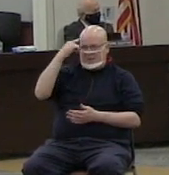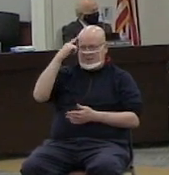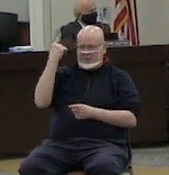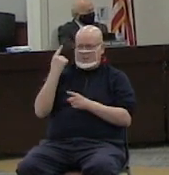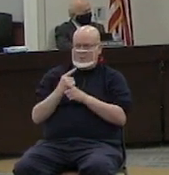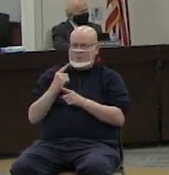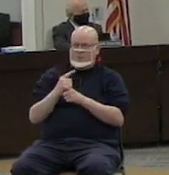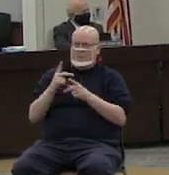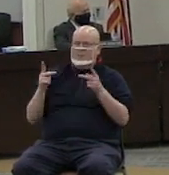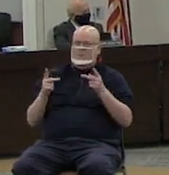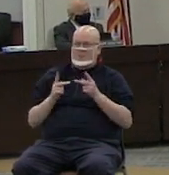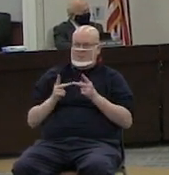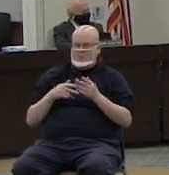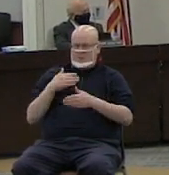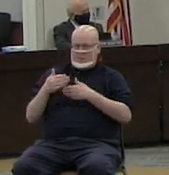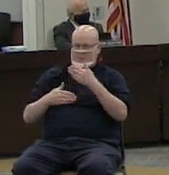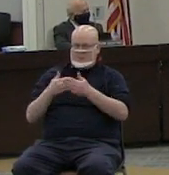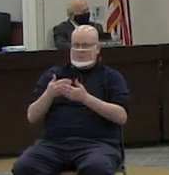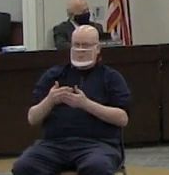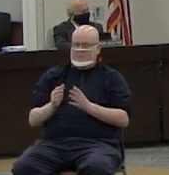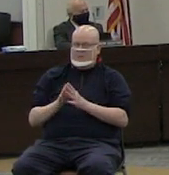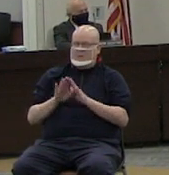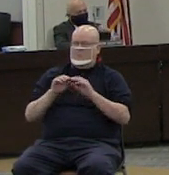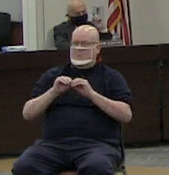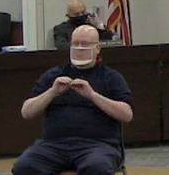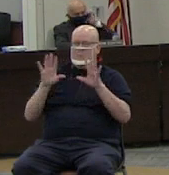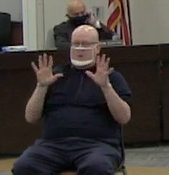going forward, we're looking at a bright new tomorrow.